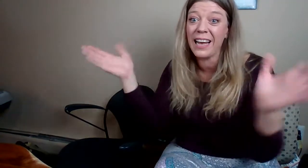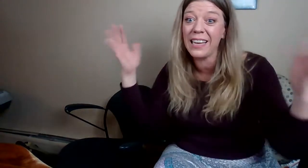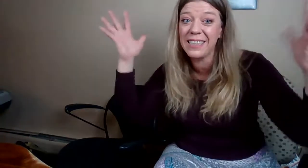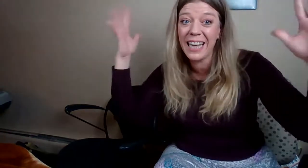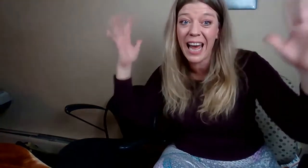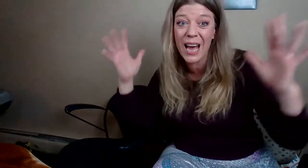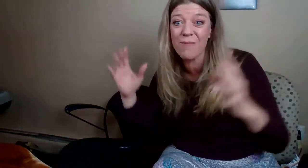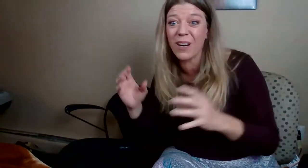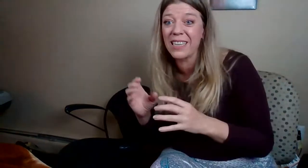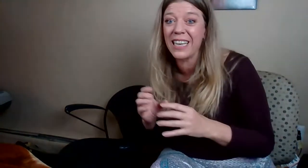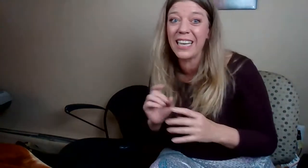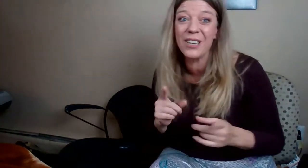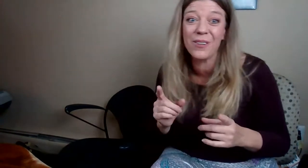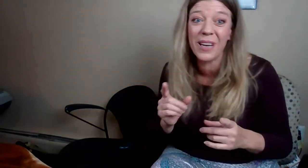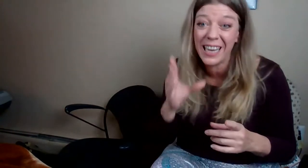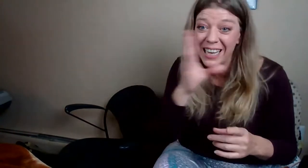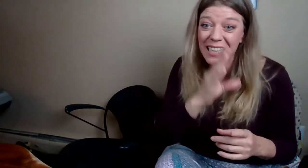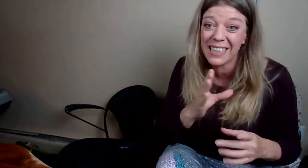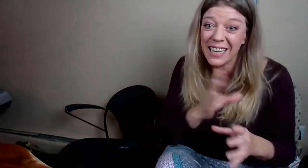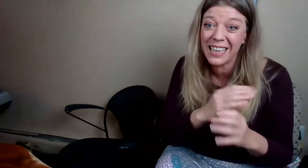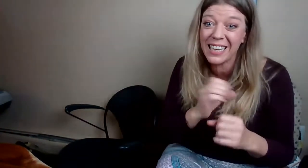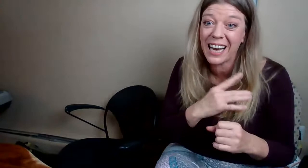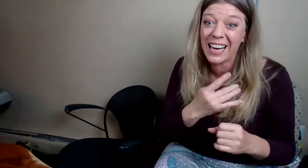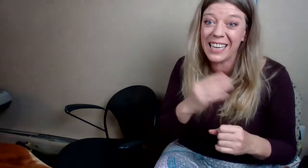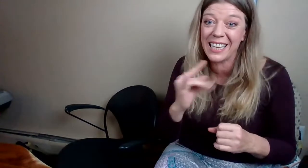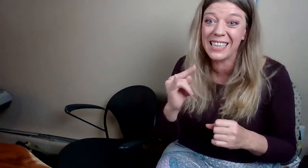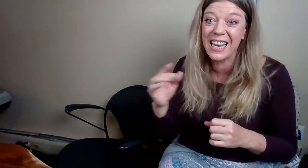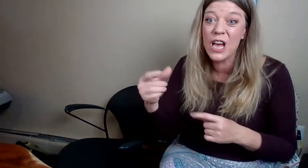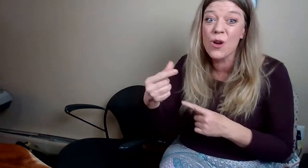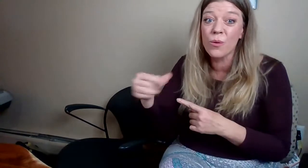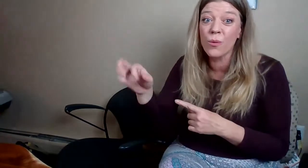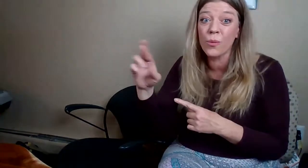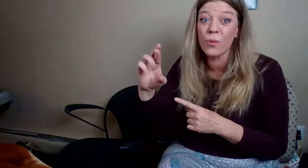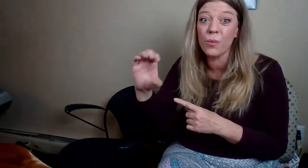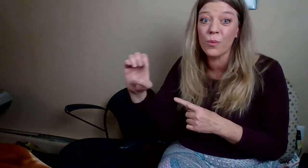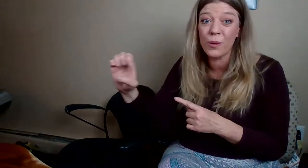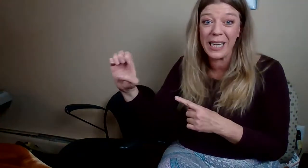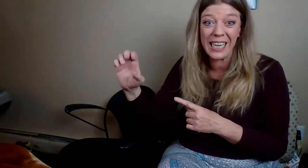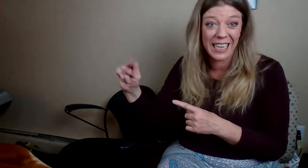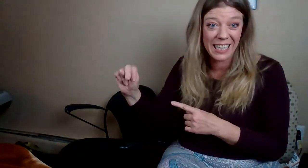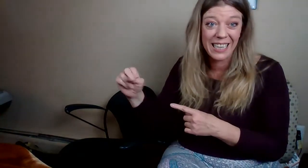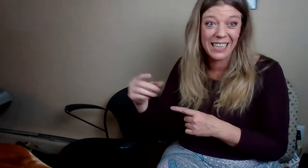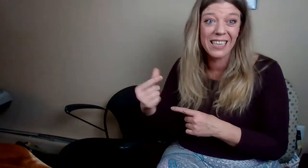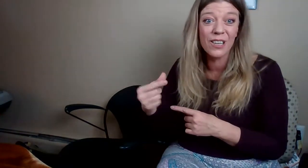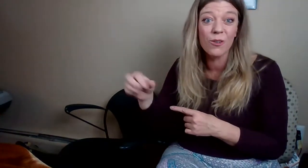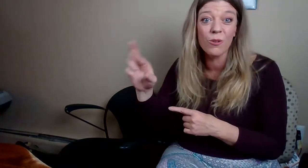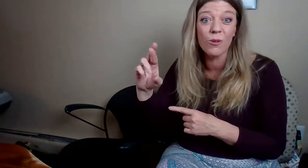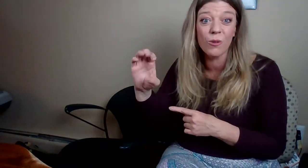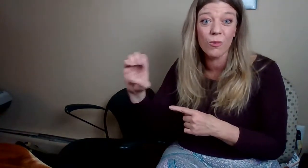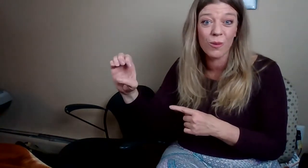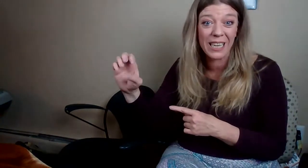Yes, yay, Marla, you guys got it. Green,